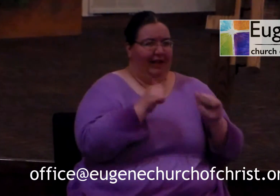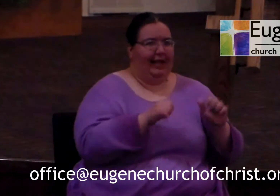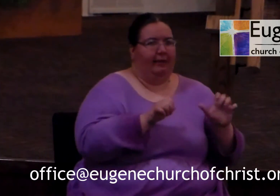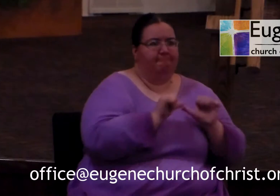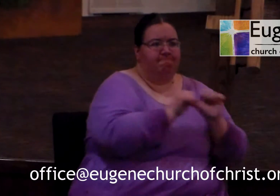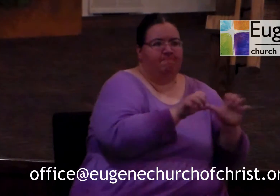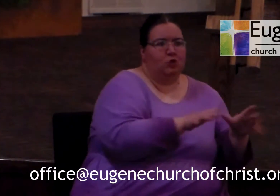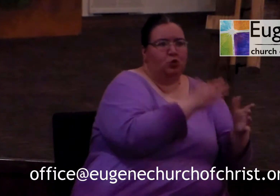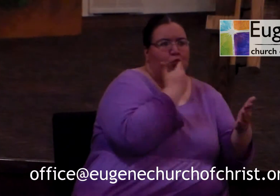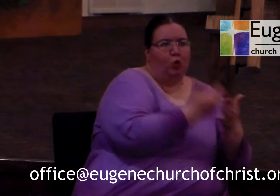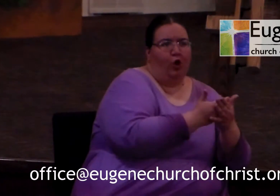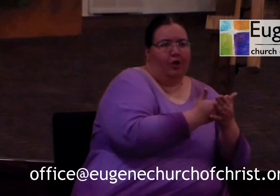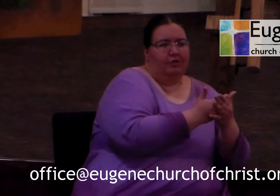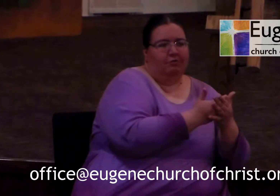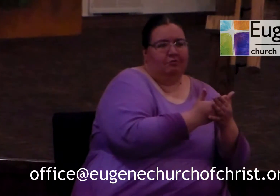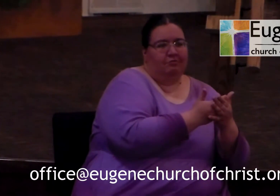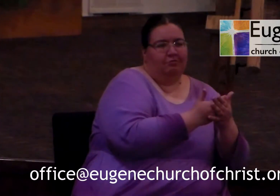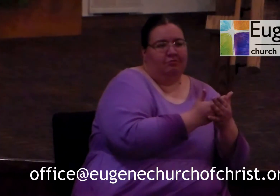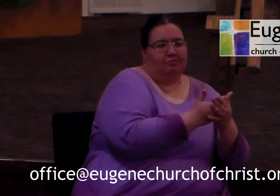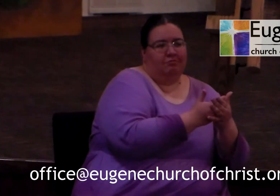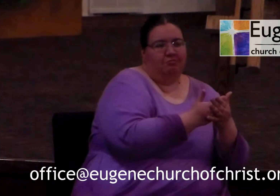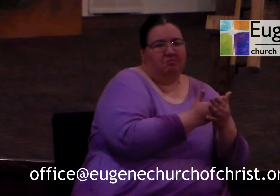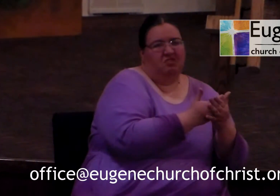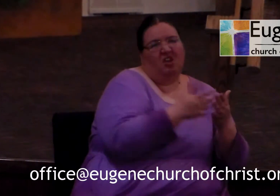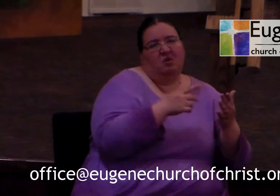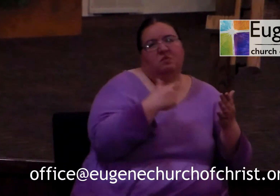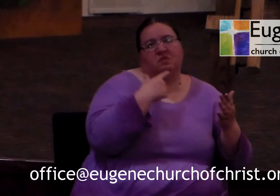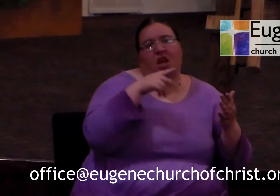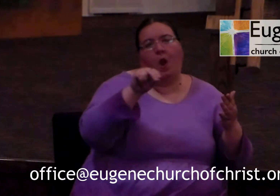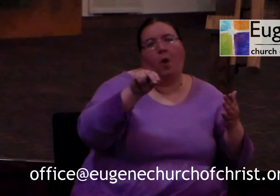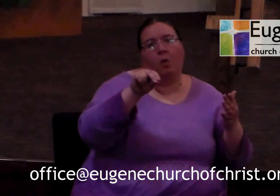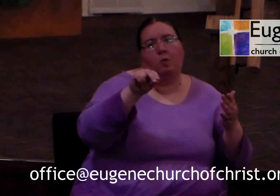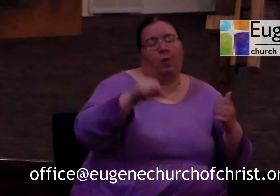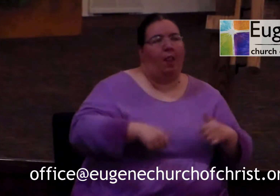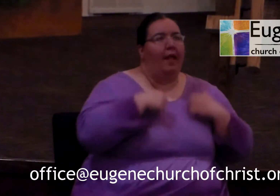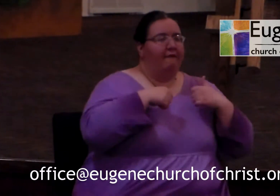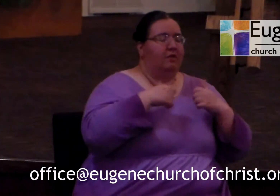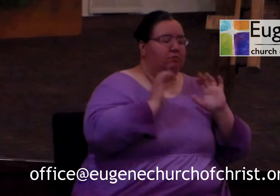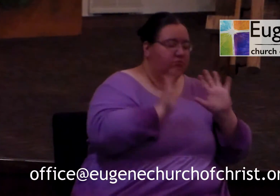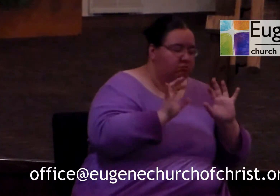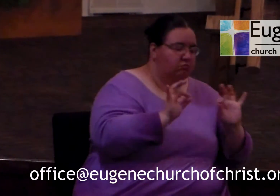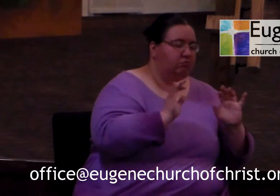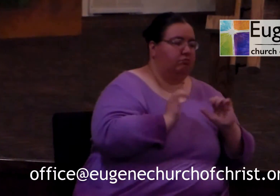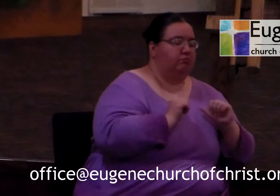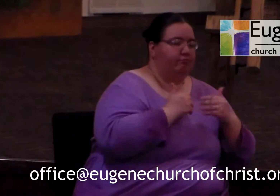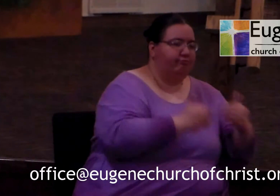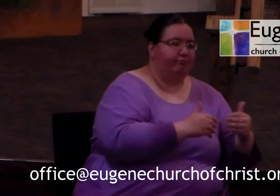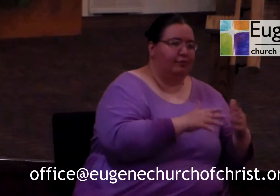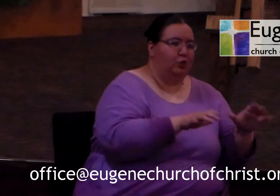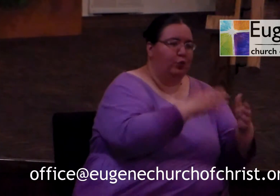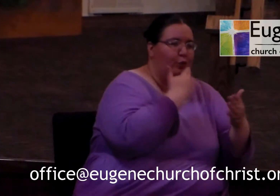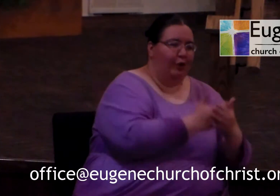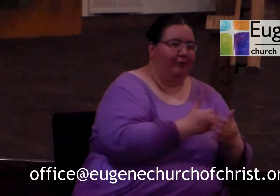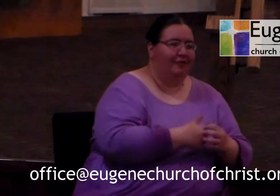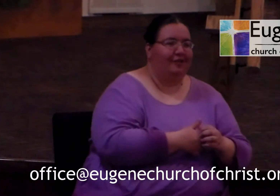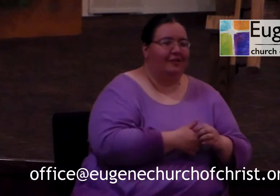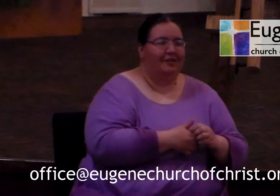his leader, the guy he's followed around for the last 3 years, that he has confessed to be the Son of the living God. And on